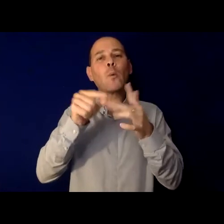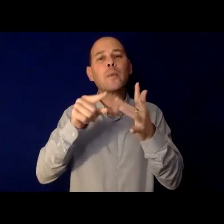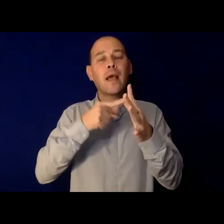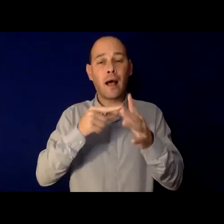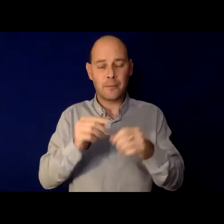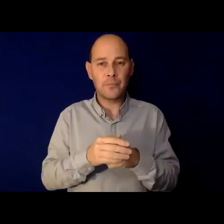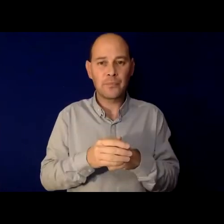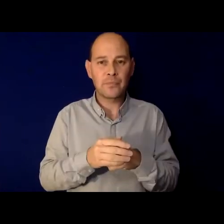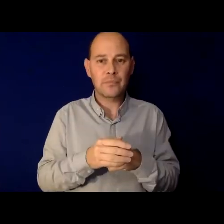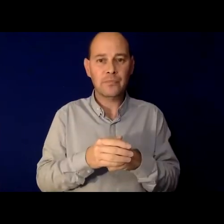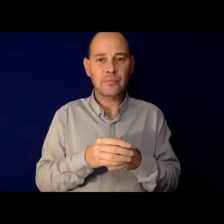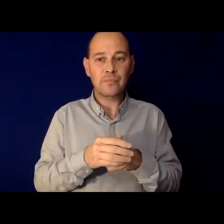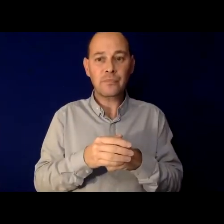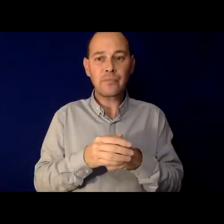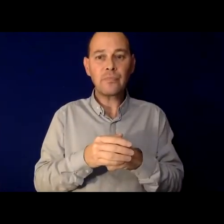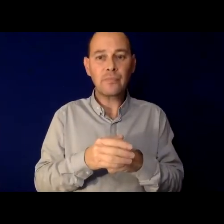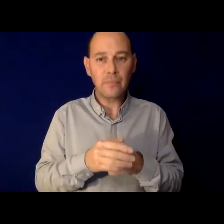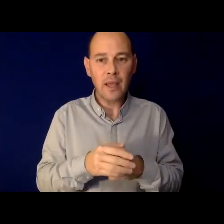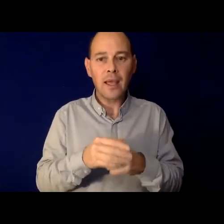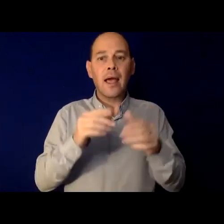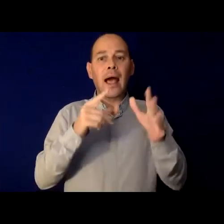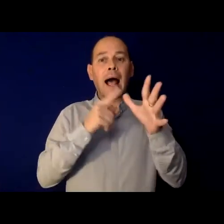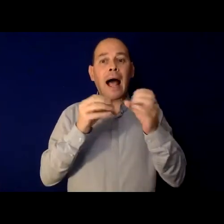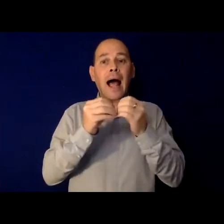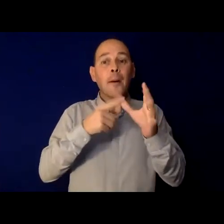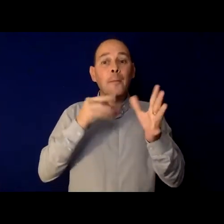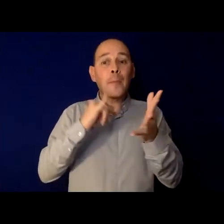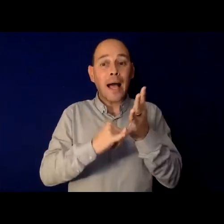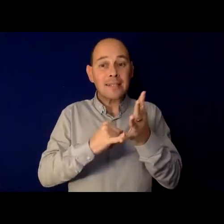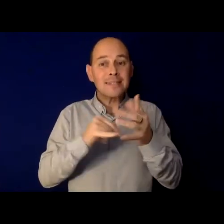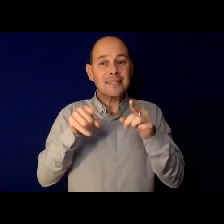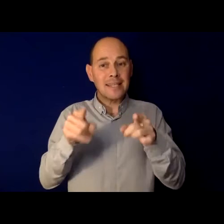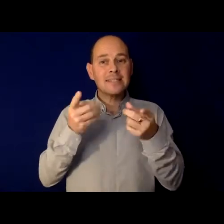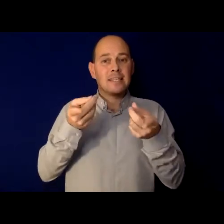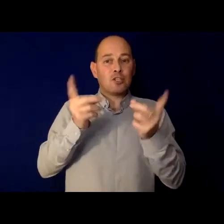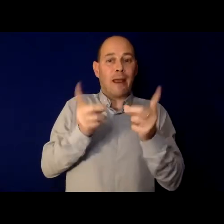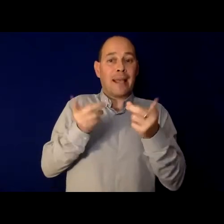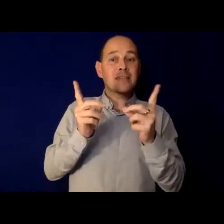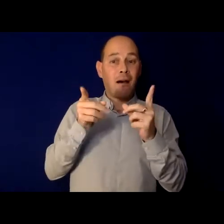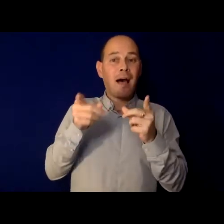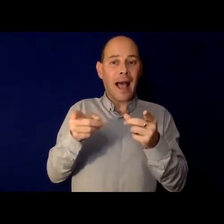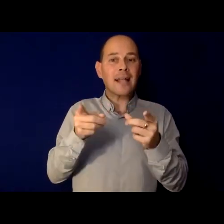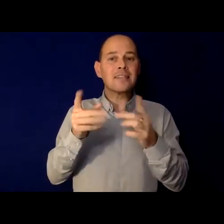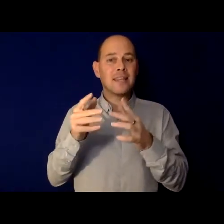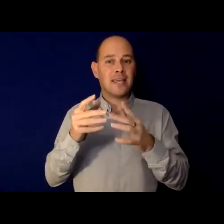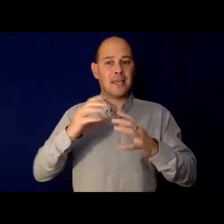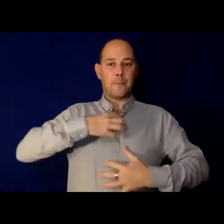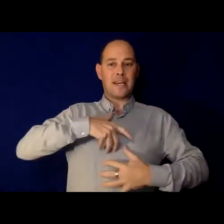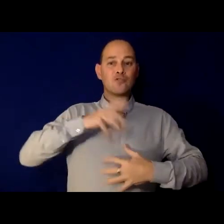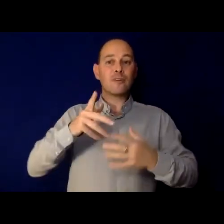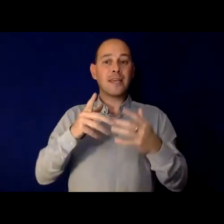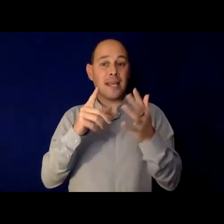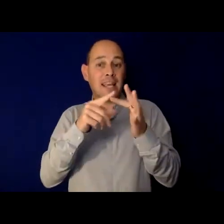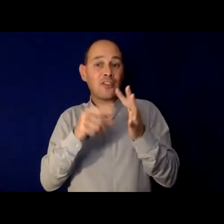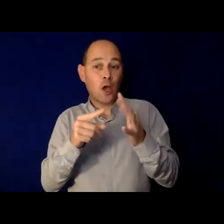the Medical Service Directorate at the Ministry of Health of Ethiopia. He's the director there, and really is an incredible champion for increasing access